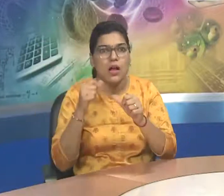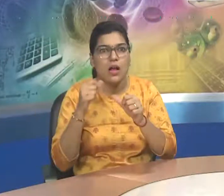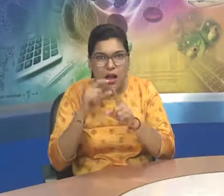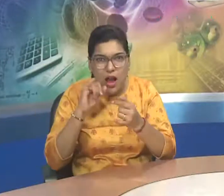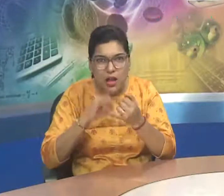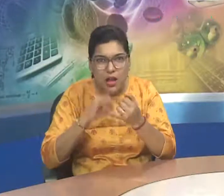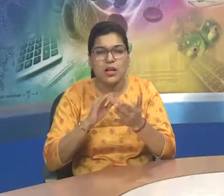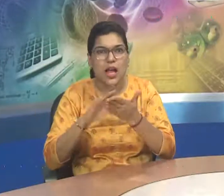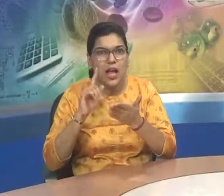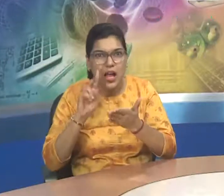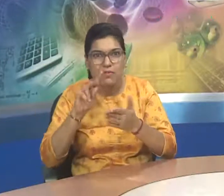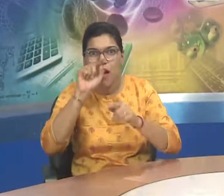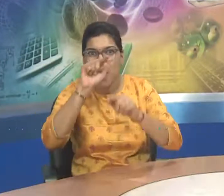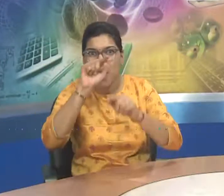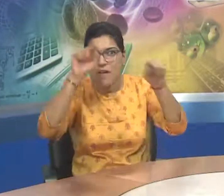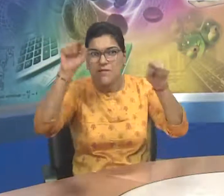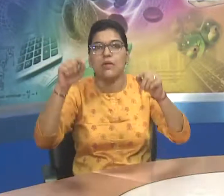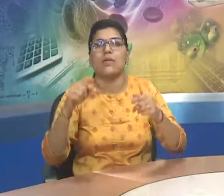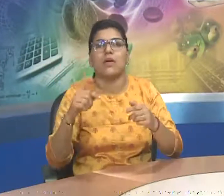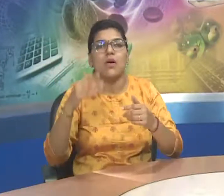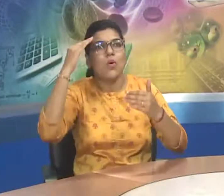Travel throughout the